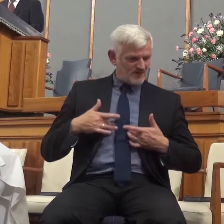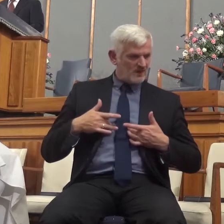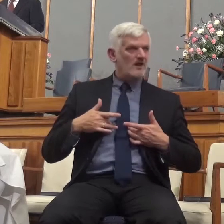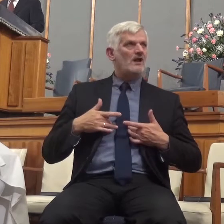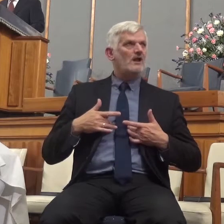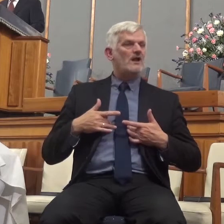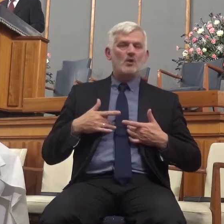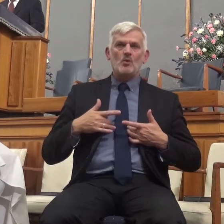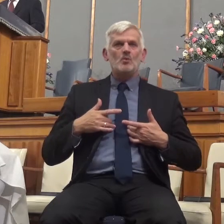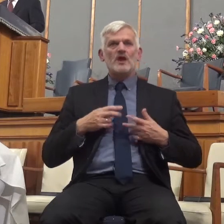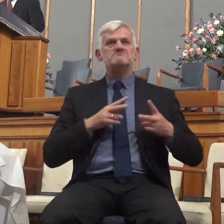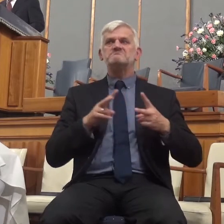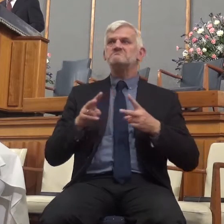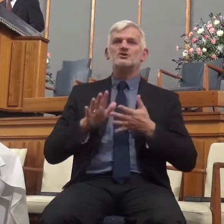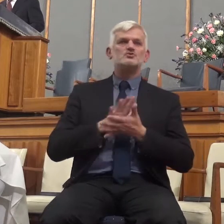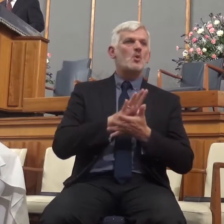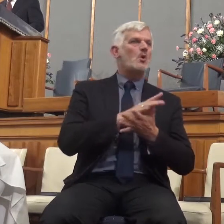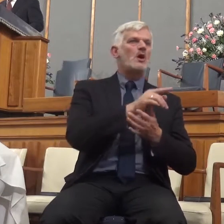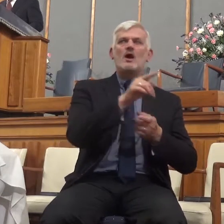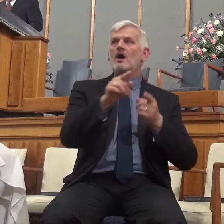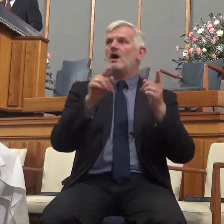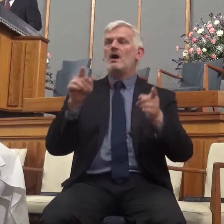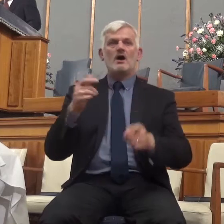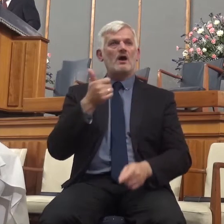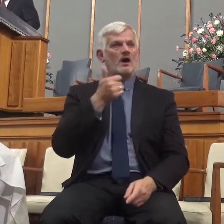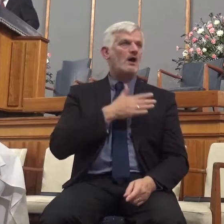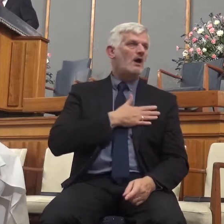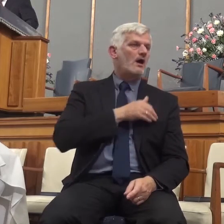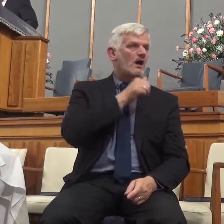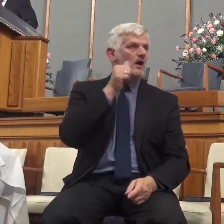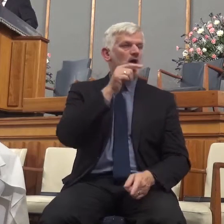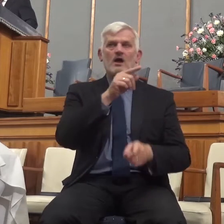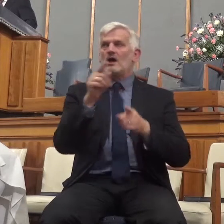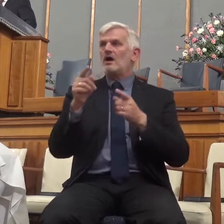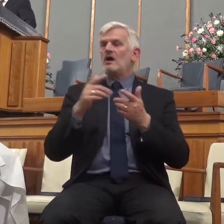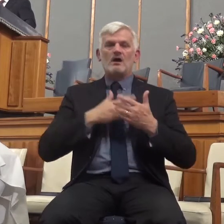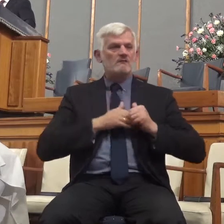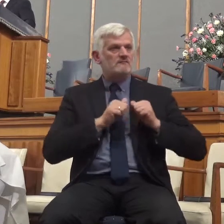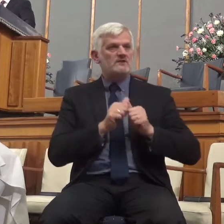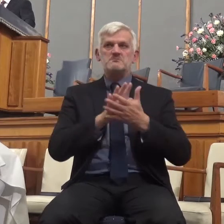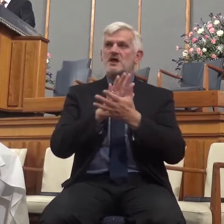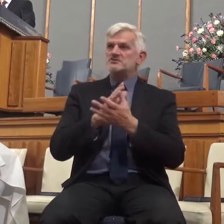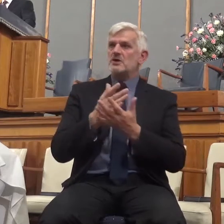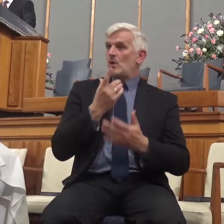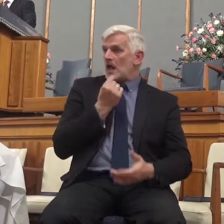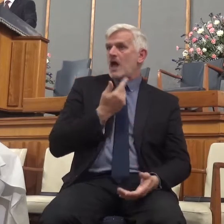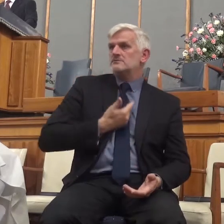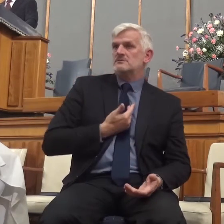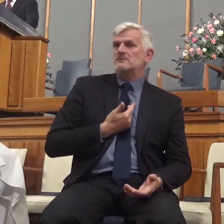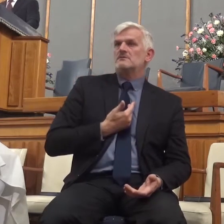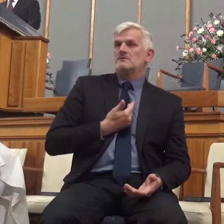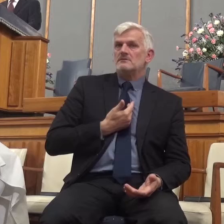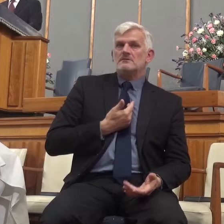enjoy things and appreciate things and love things. We can have pleasures,